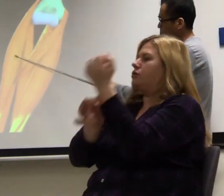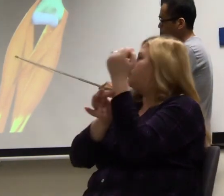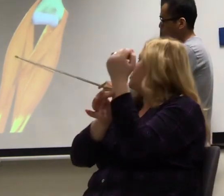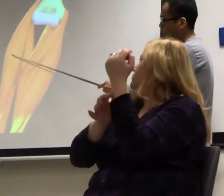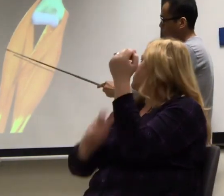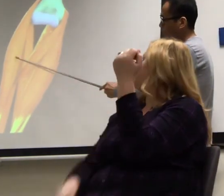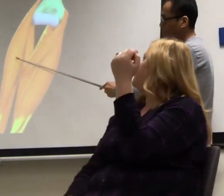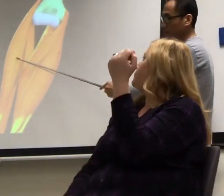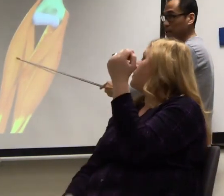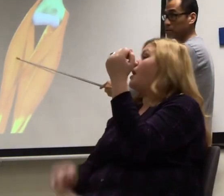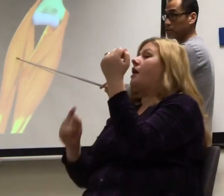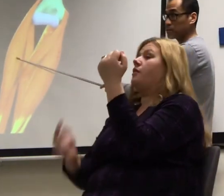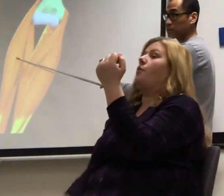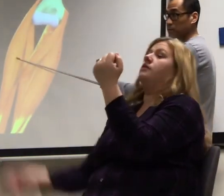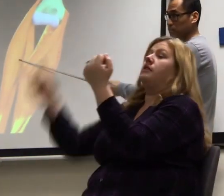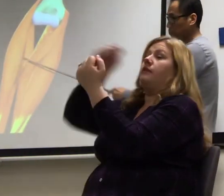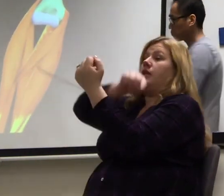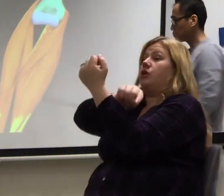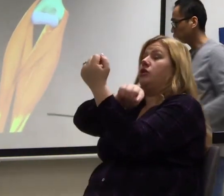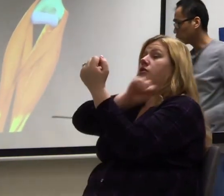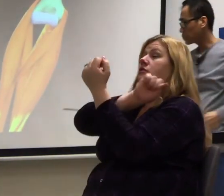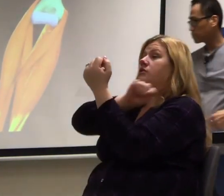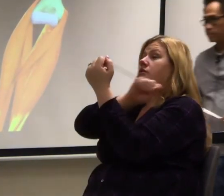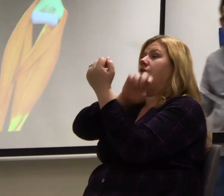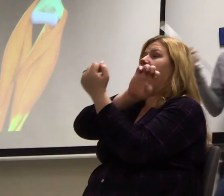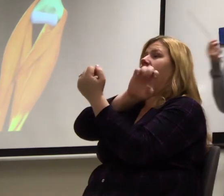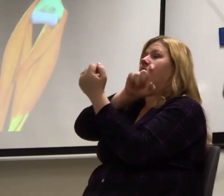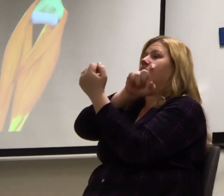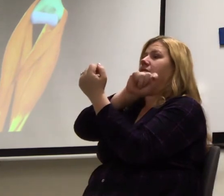this side are all extensors.